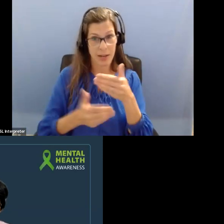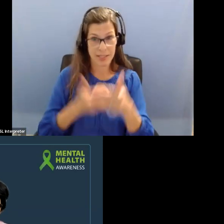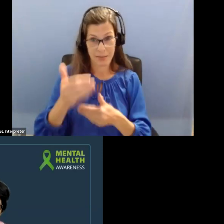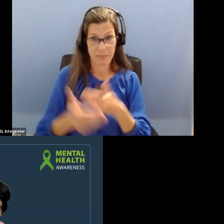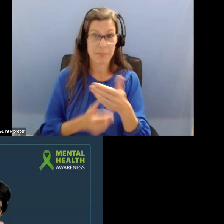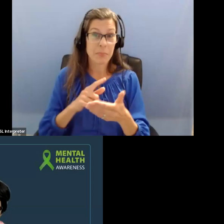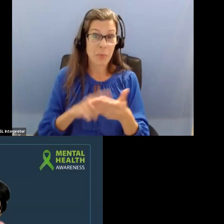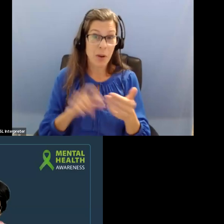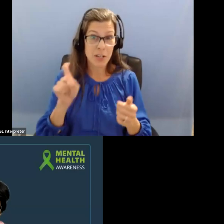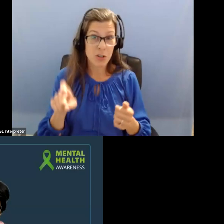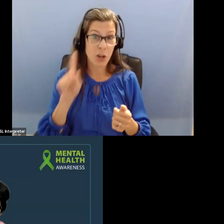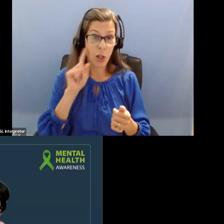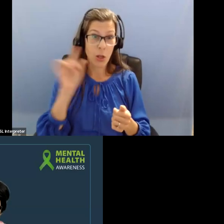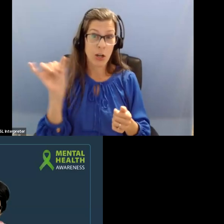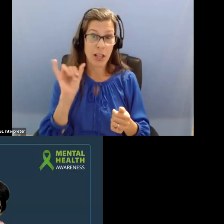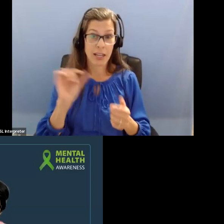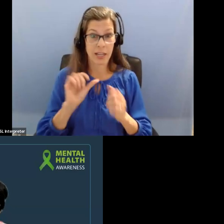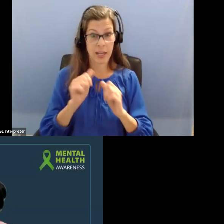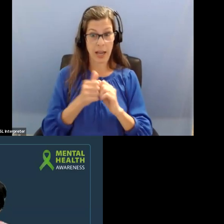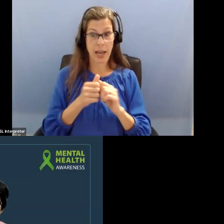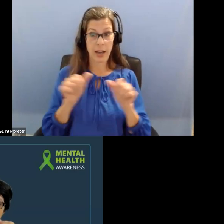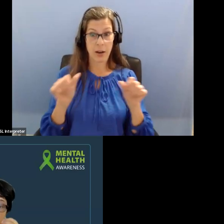should be. So how do we,